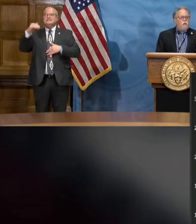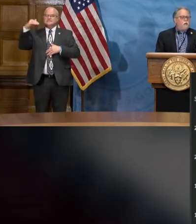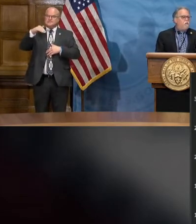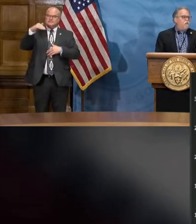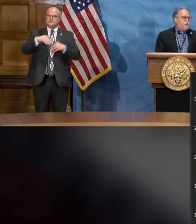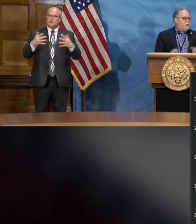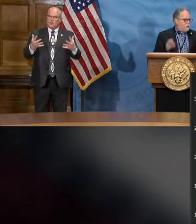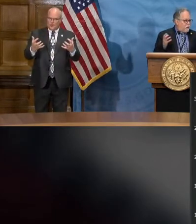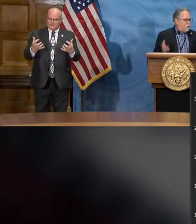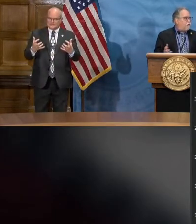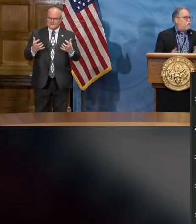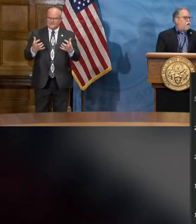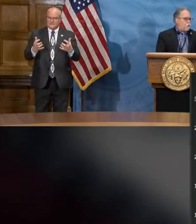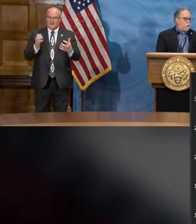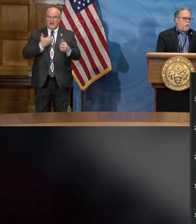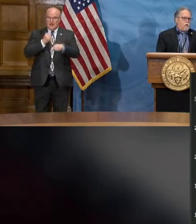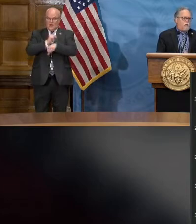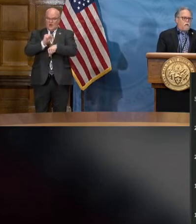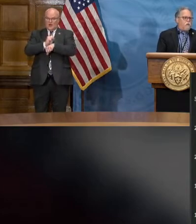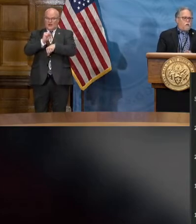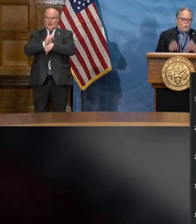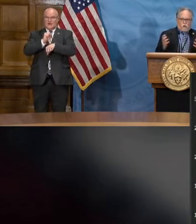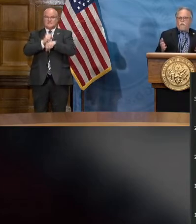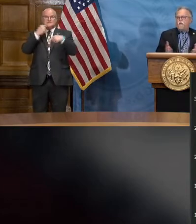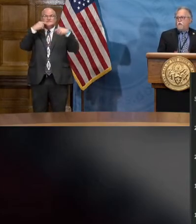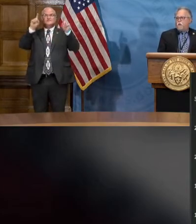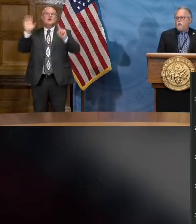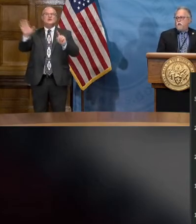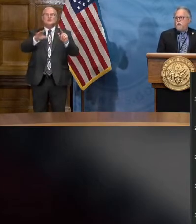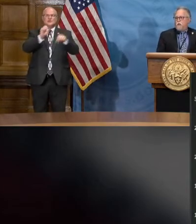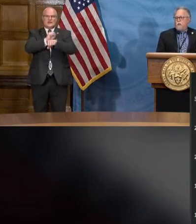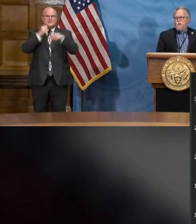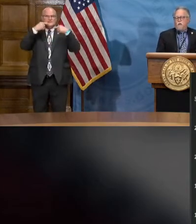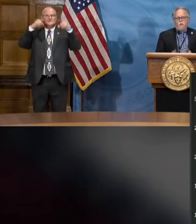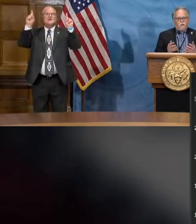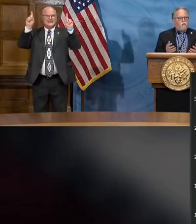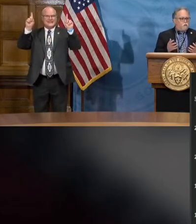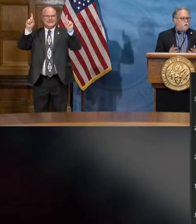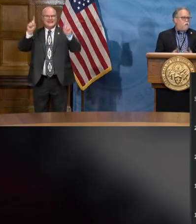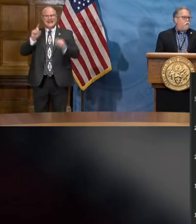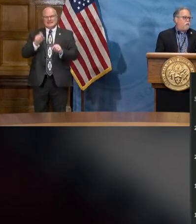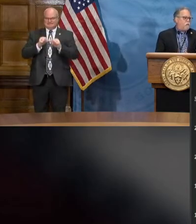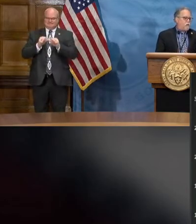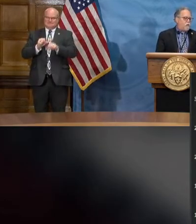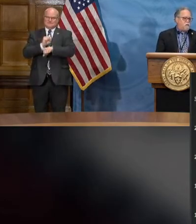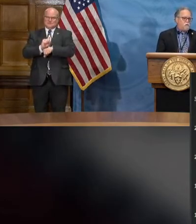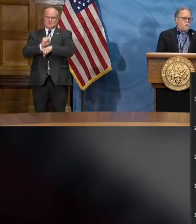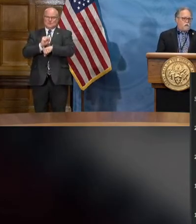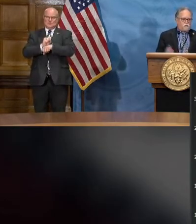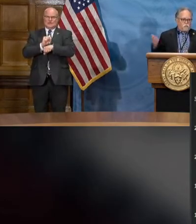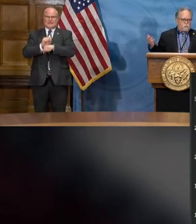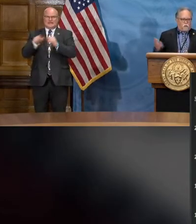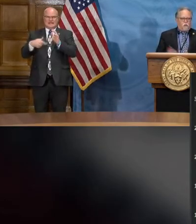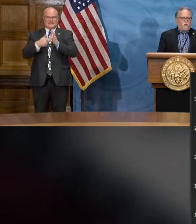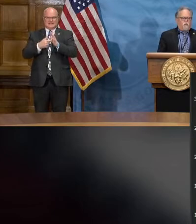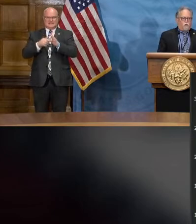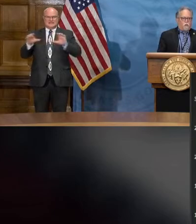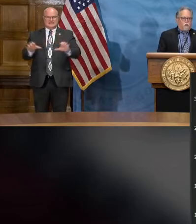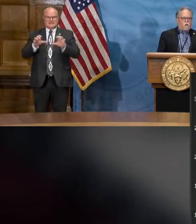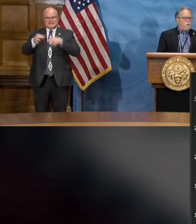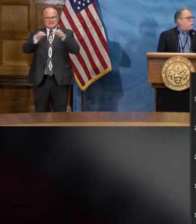downward. It means that our efforts are working, that your efforts are working, and that we need to continue with the mitigation strategies which were